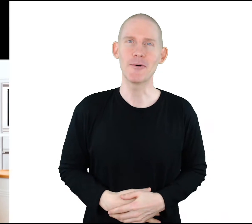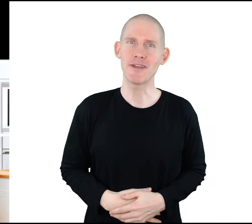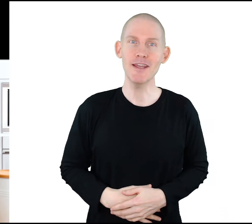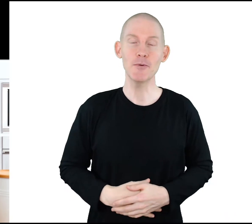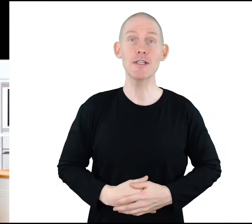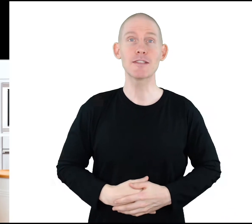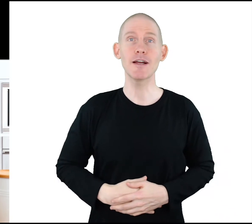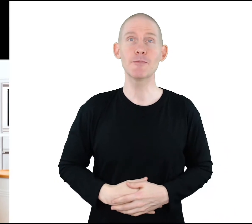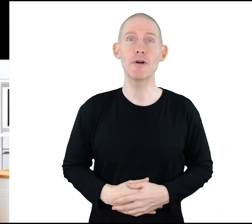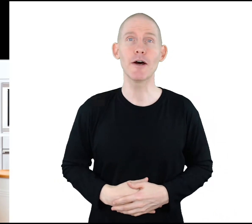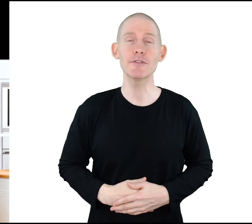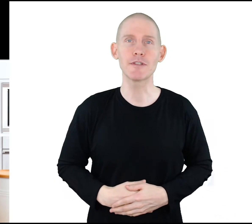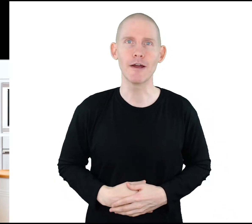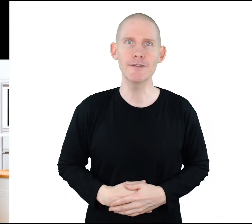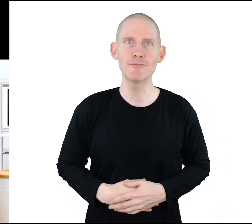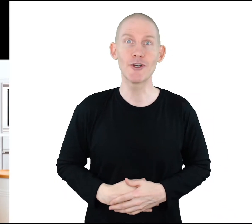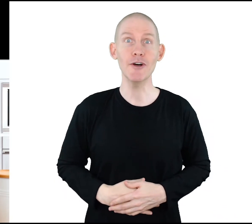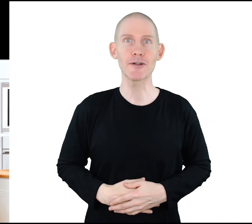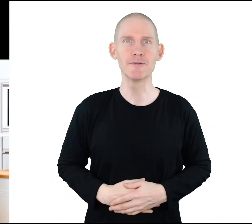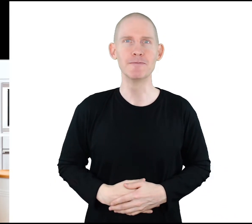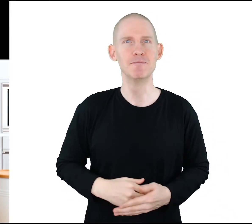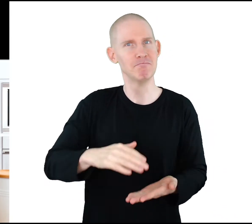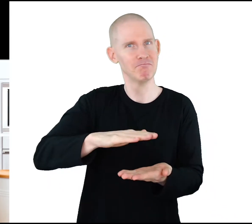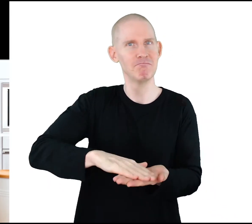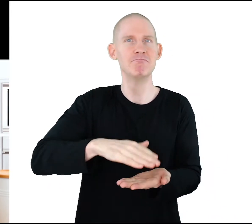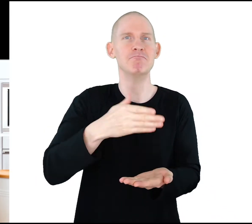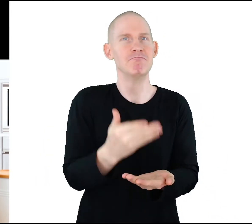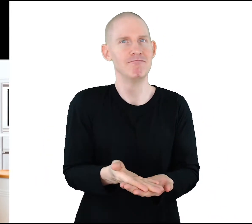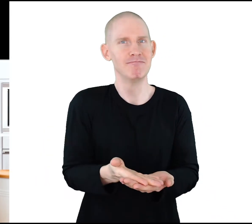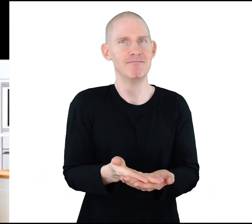Okay, we just talked about how to sign cook.